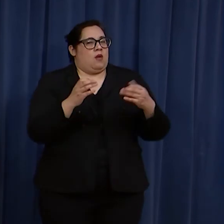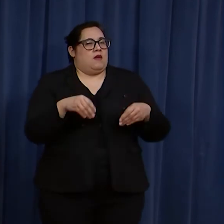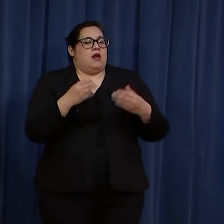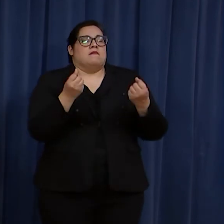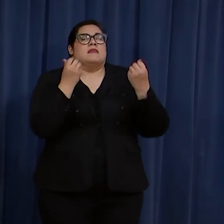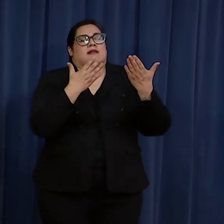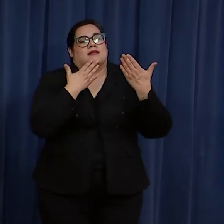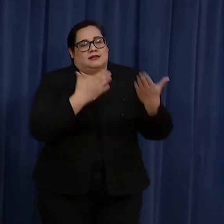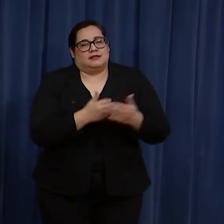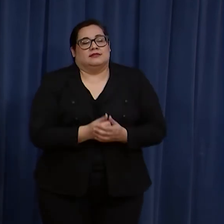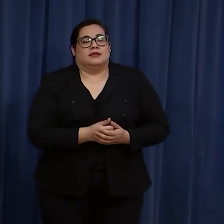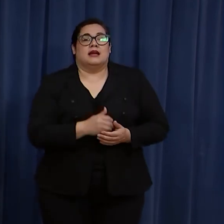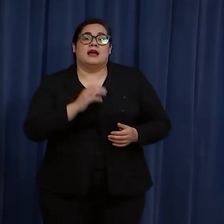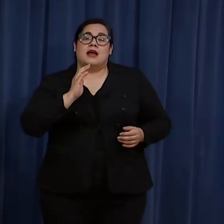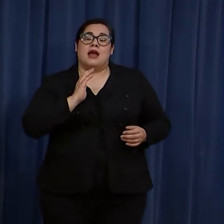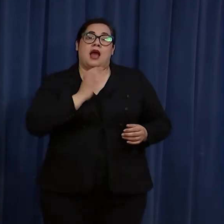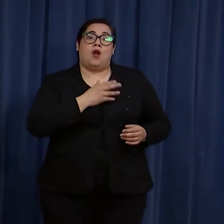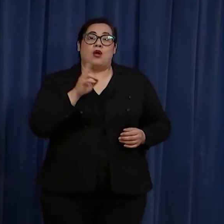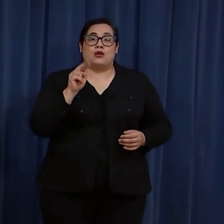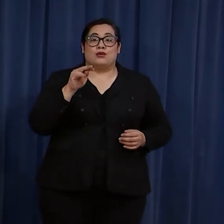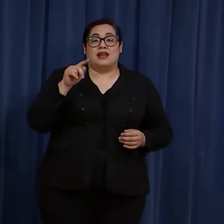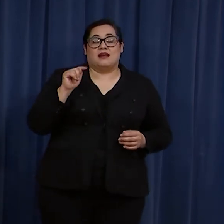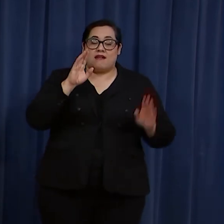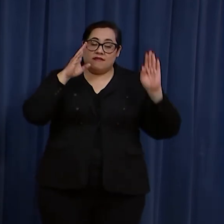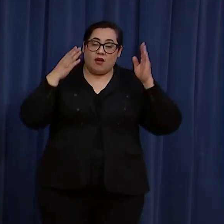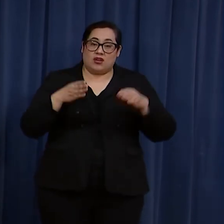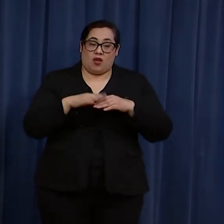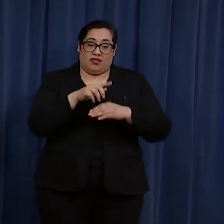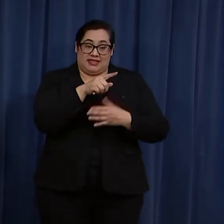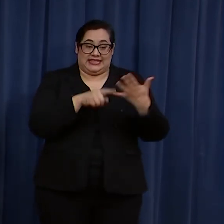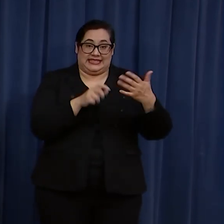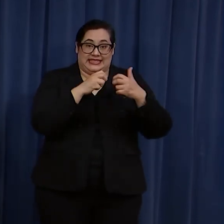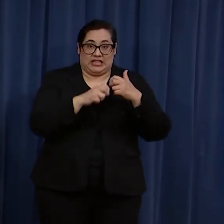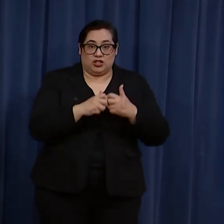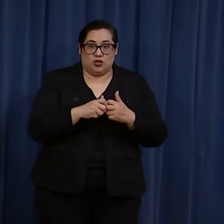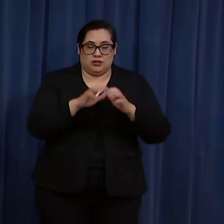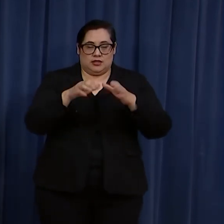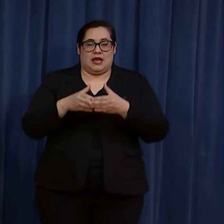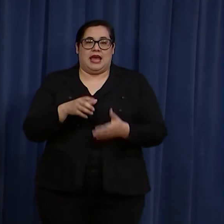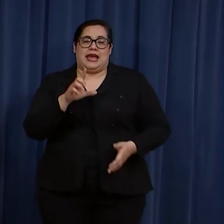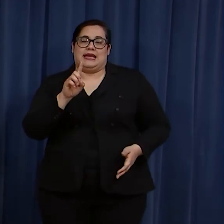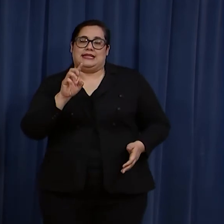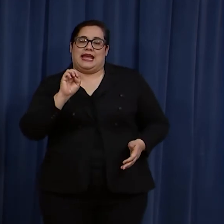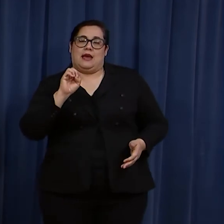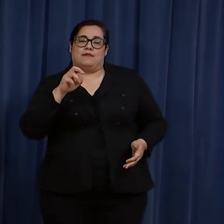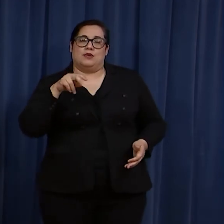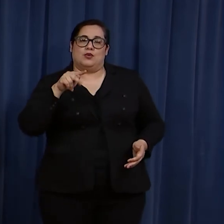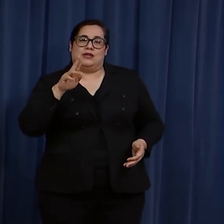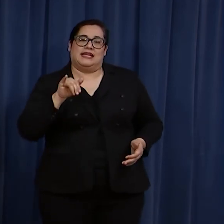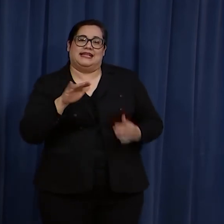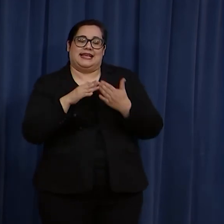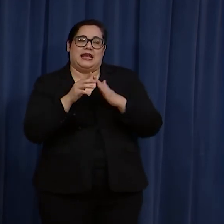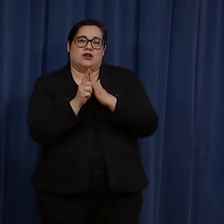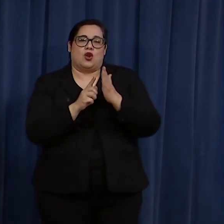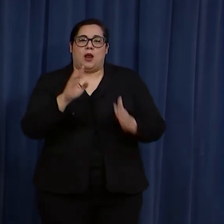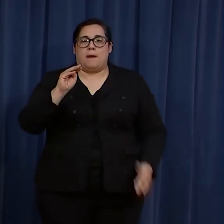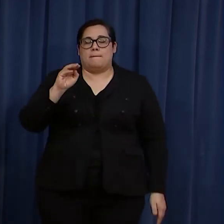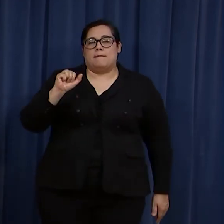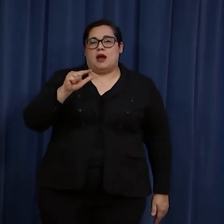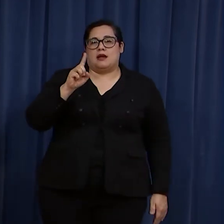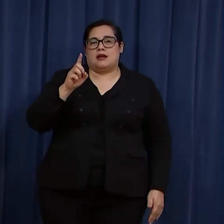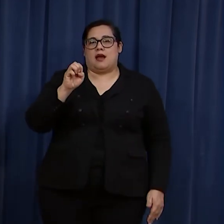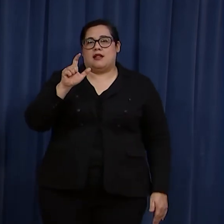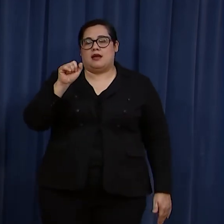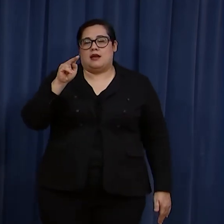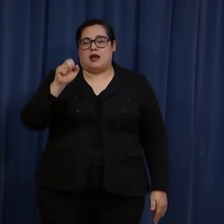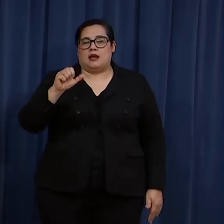a lot of thanks. Our unit that focuses on these issues is comprised of Deputy City Attorneys Magdalena Casas,